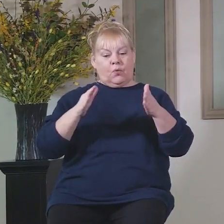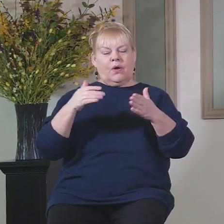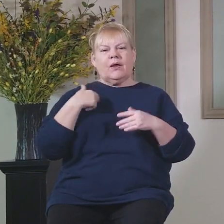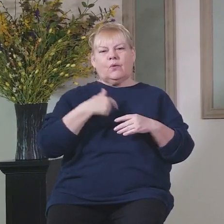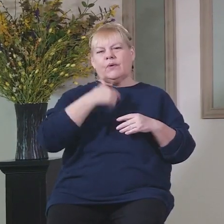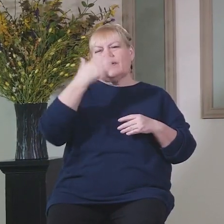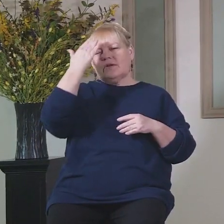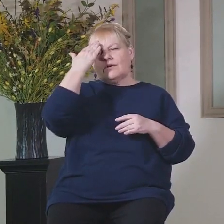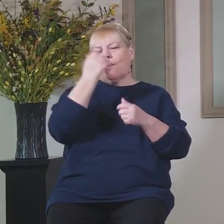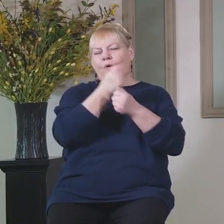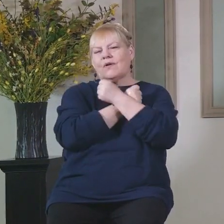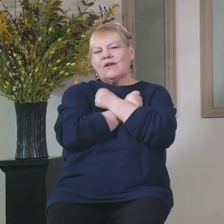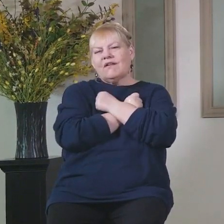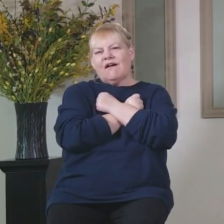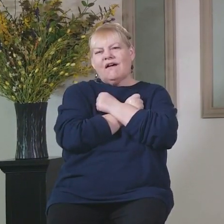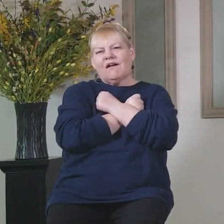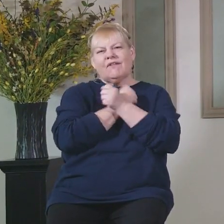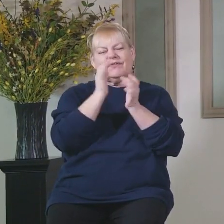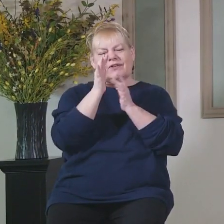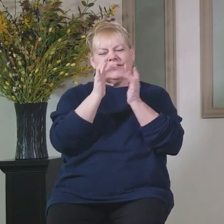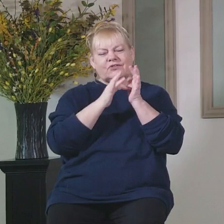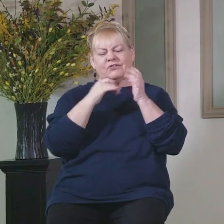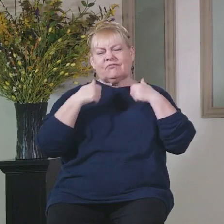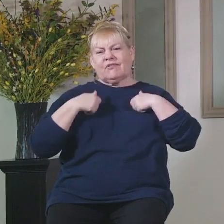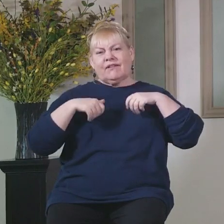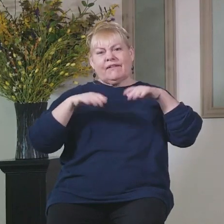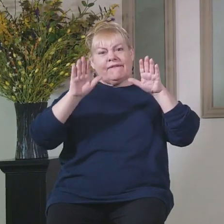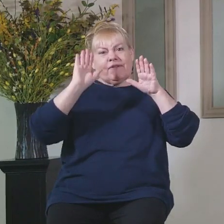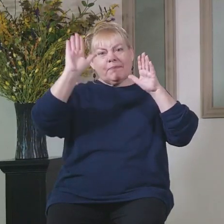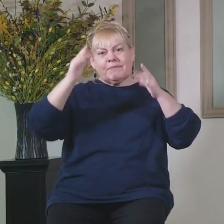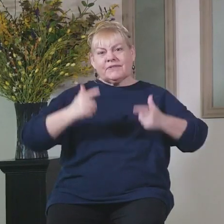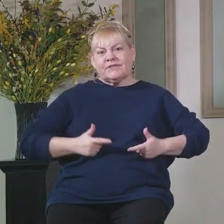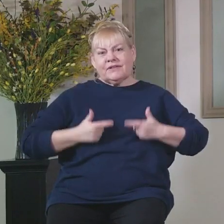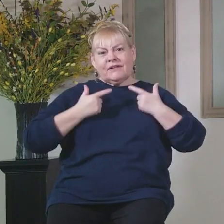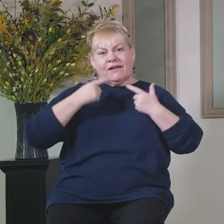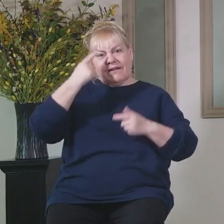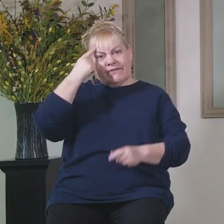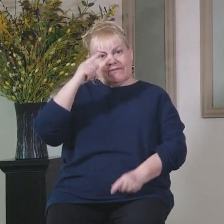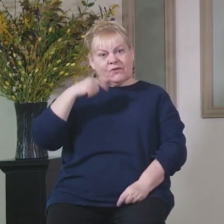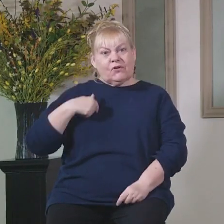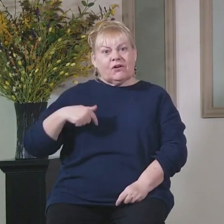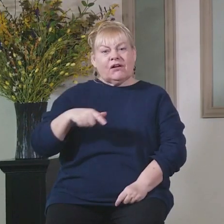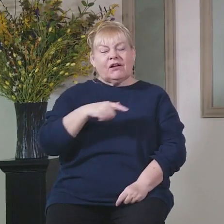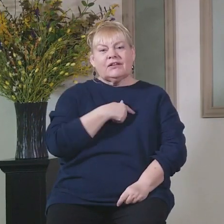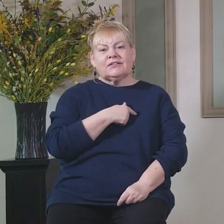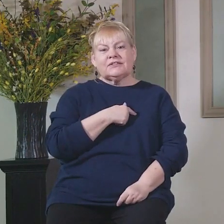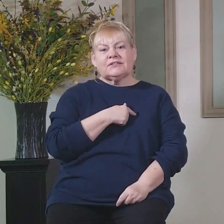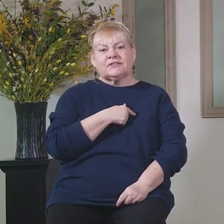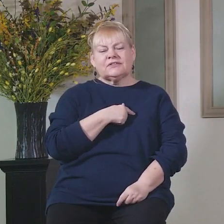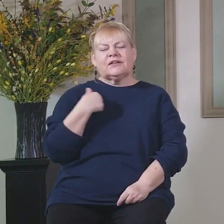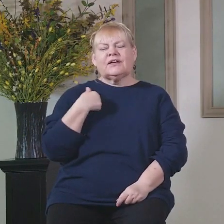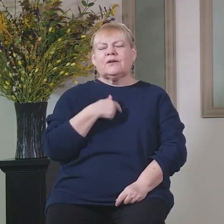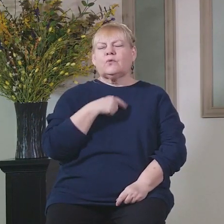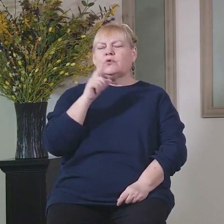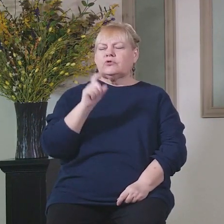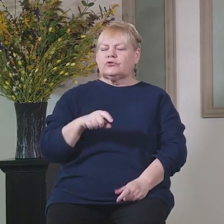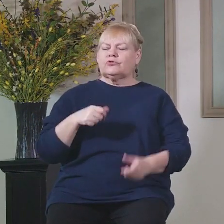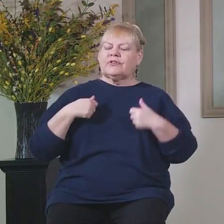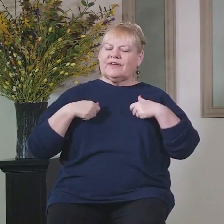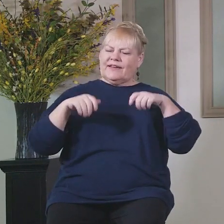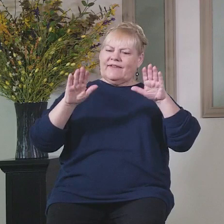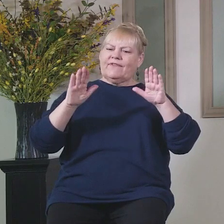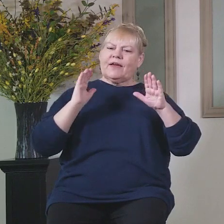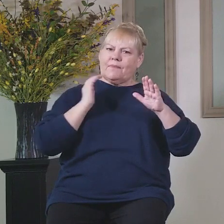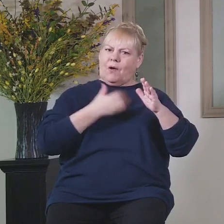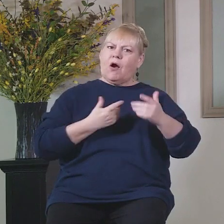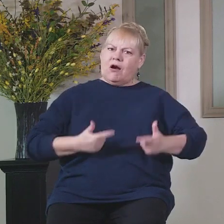love, that He laid down His life for us. And we ought to lay down